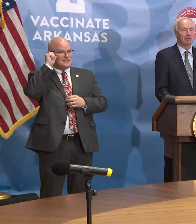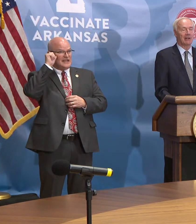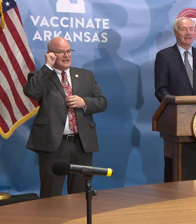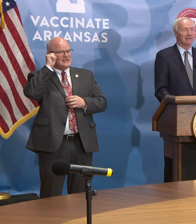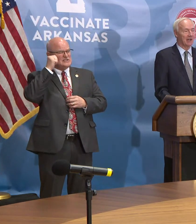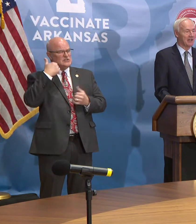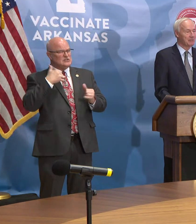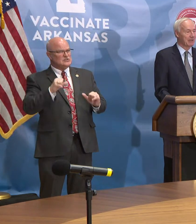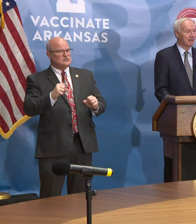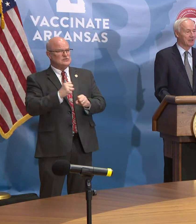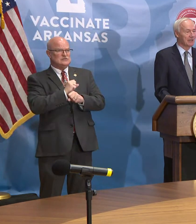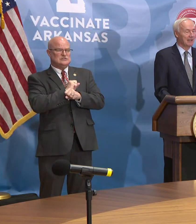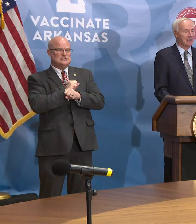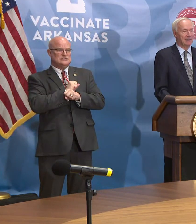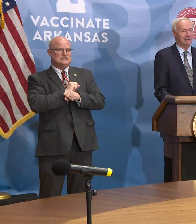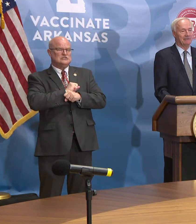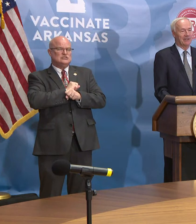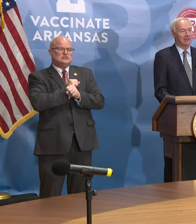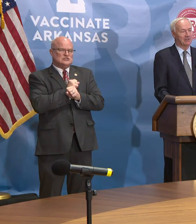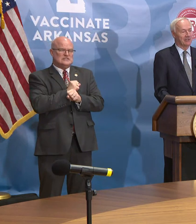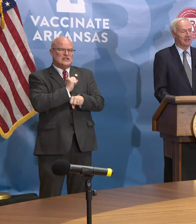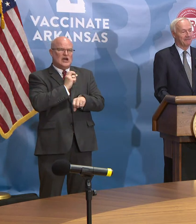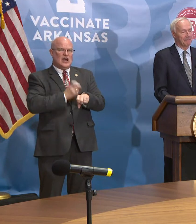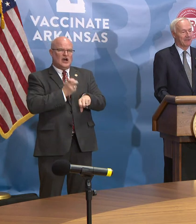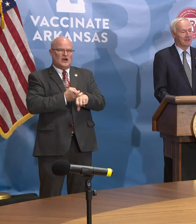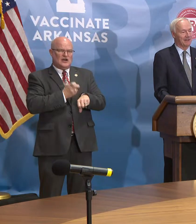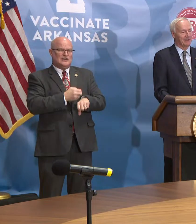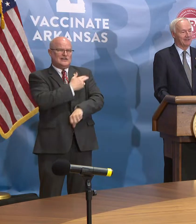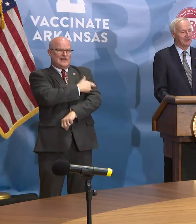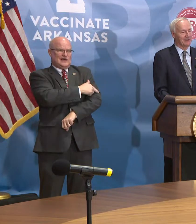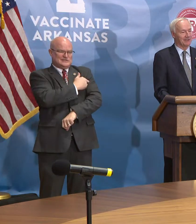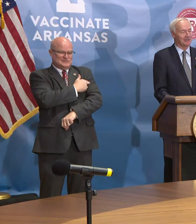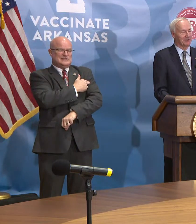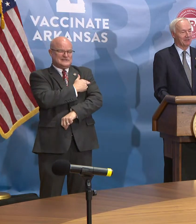very strained in the hospitals. There's a